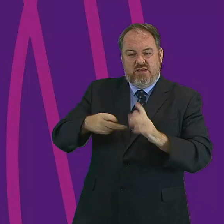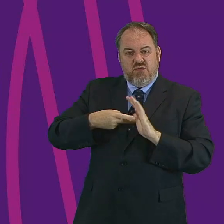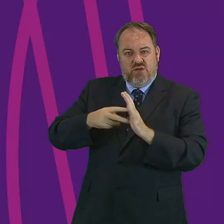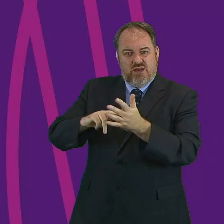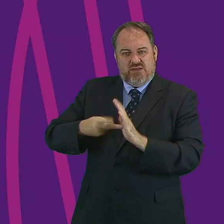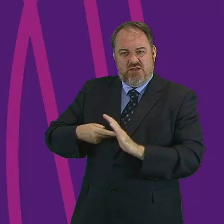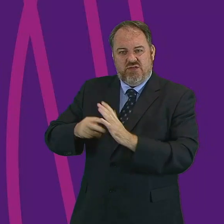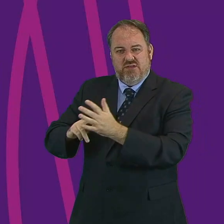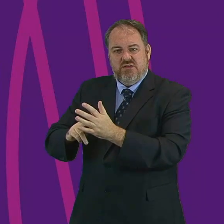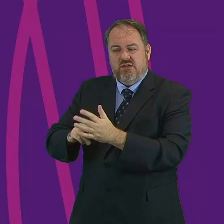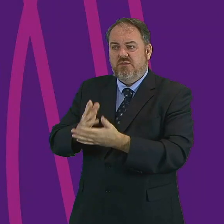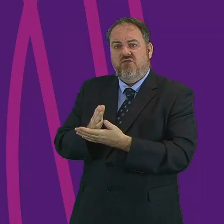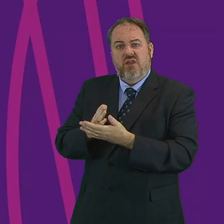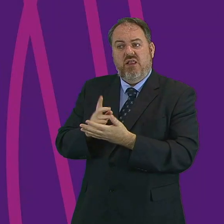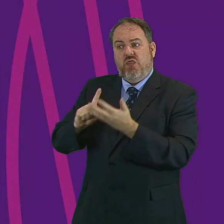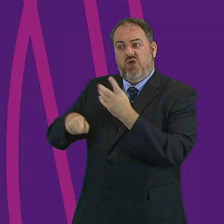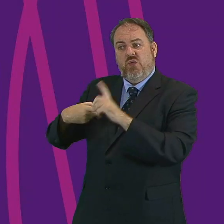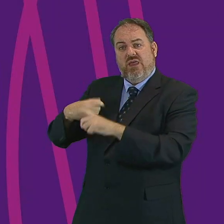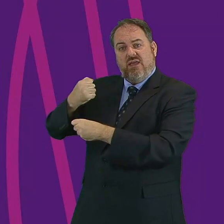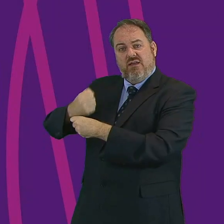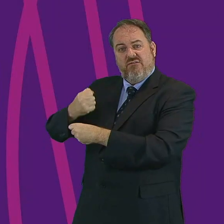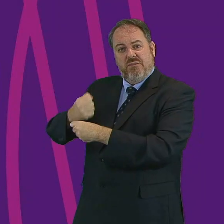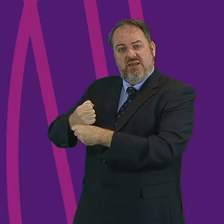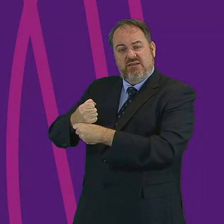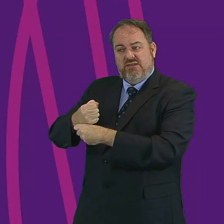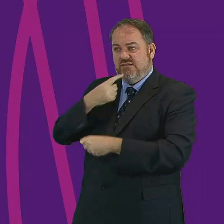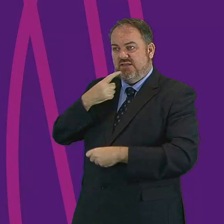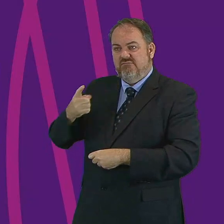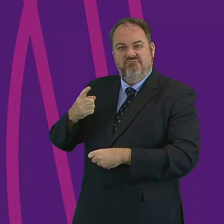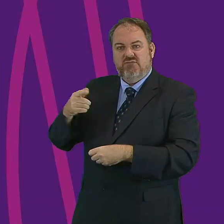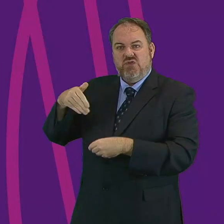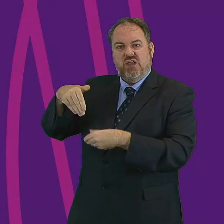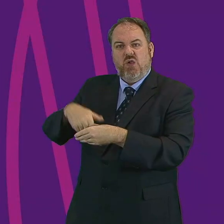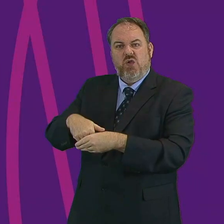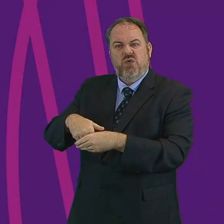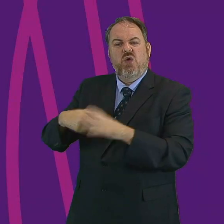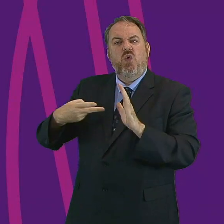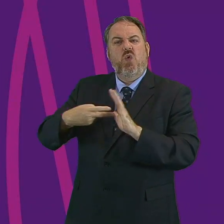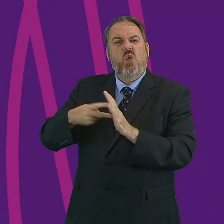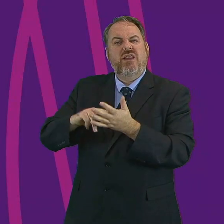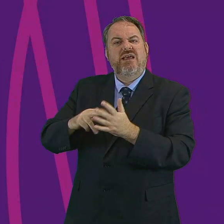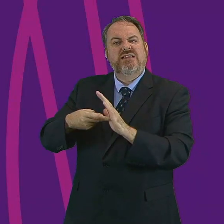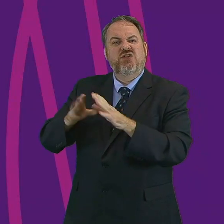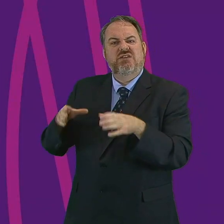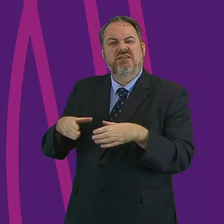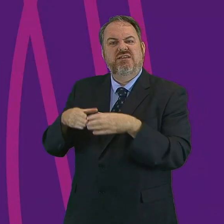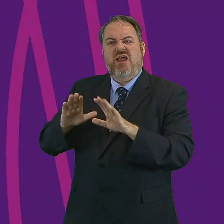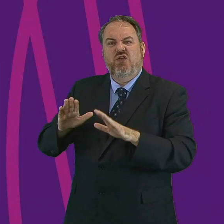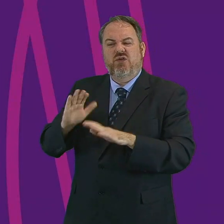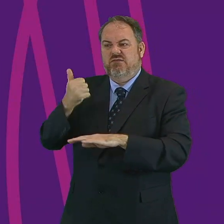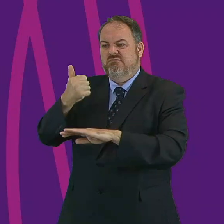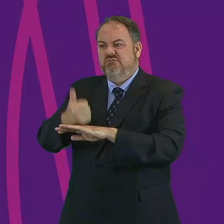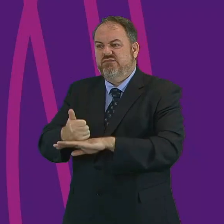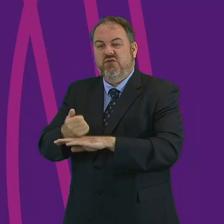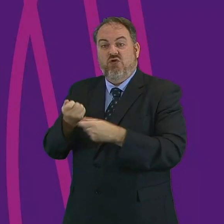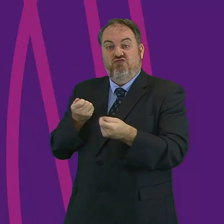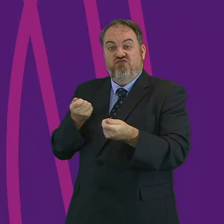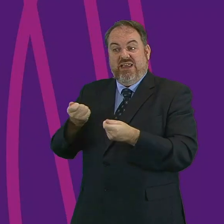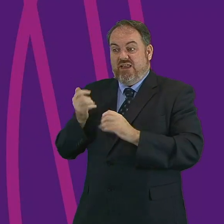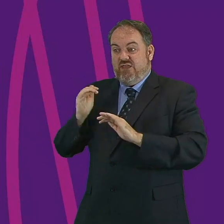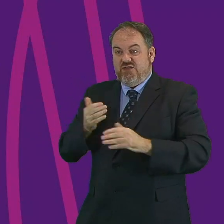increasingly serious implications to their ability to sustain their offer. And I've said to me that the Scottish Government and COSLA seem